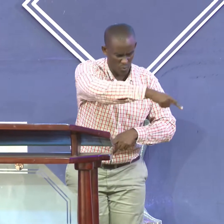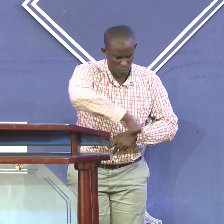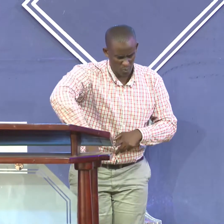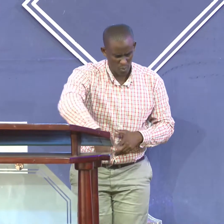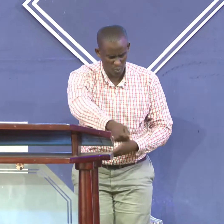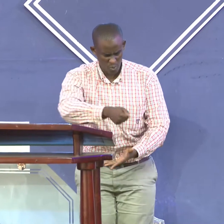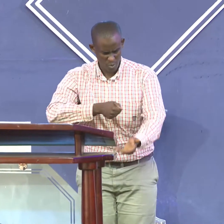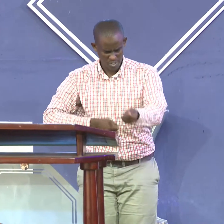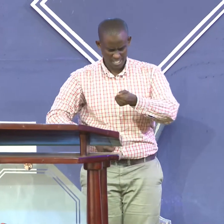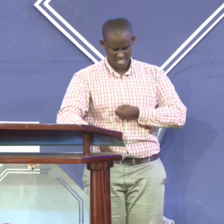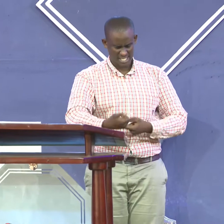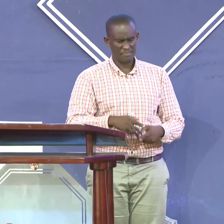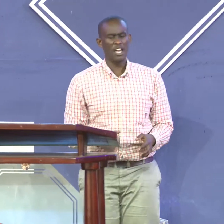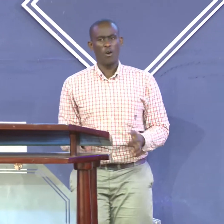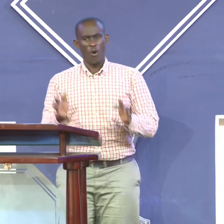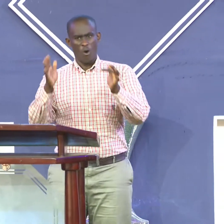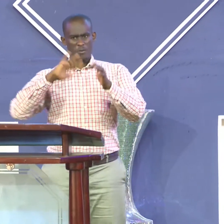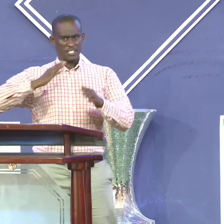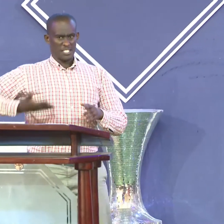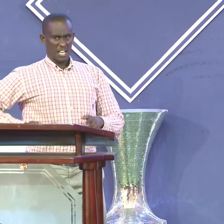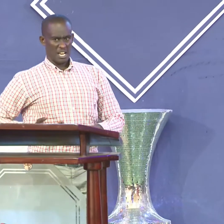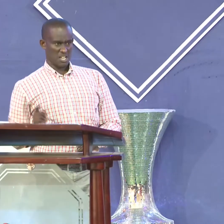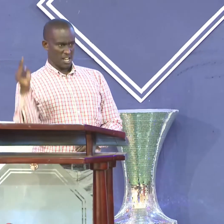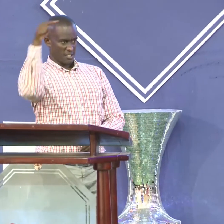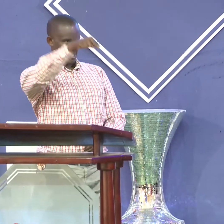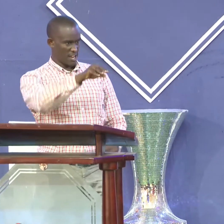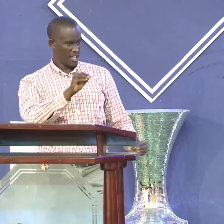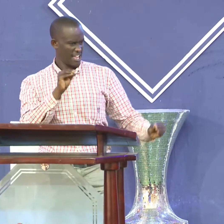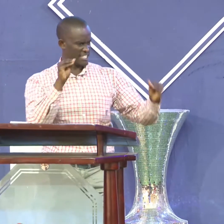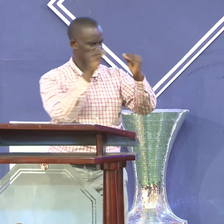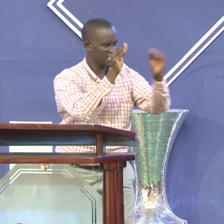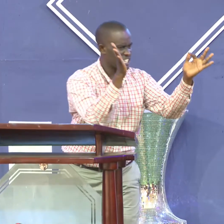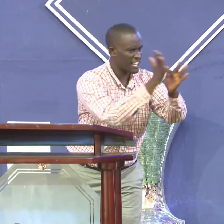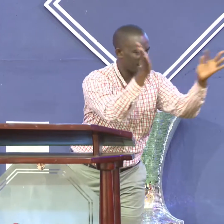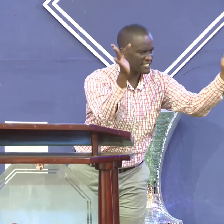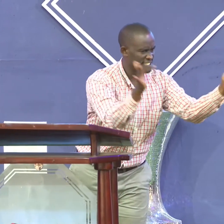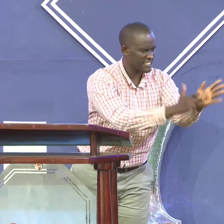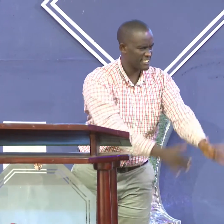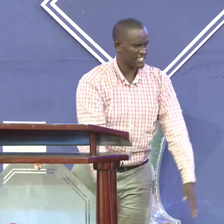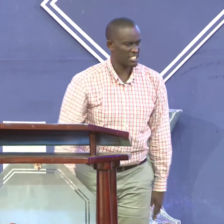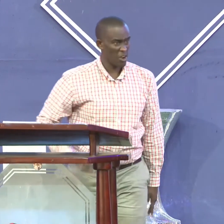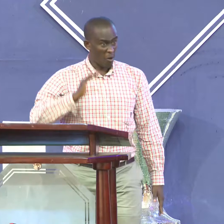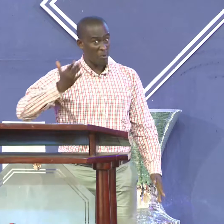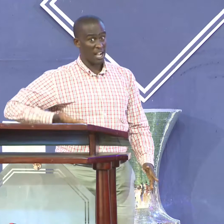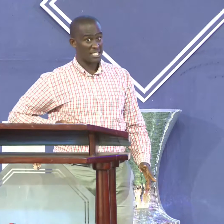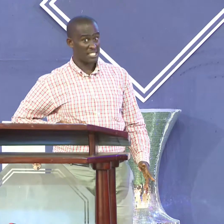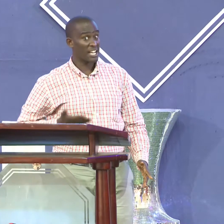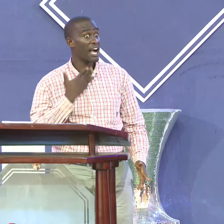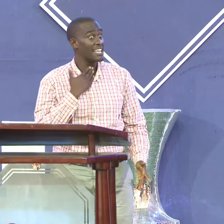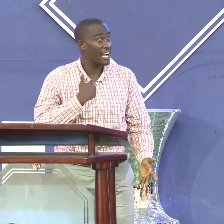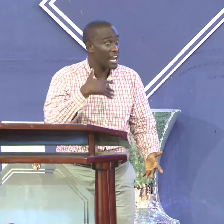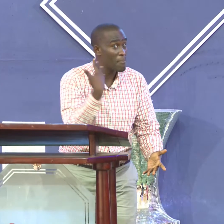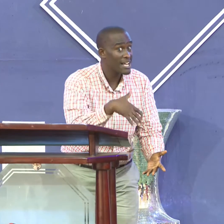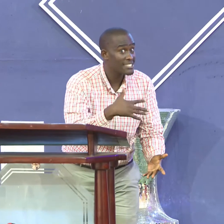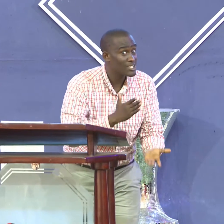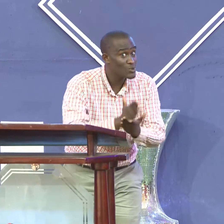Nezireta omukazi embaggubaggu. There comes this woman. N'amulumba. And comes to him. Oyo omukazi mulozi yali anonye mazzi. Do you